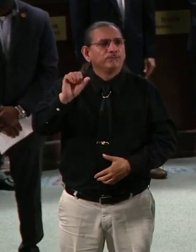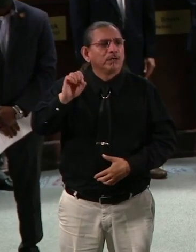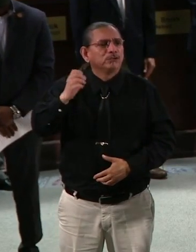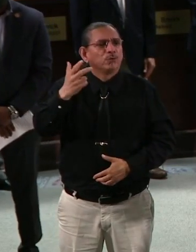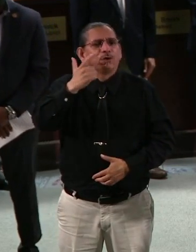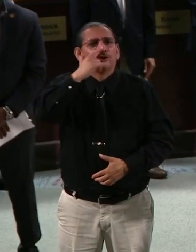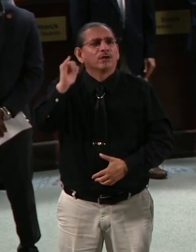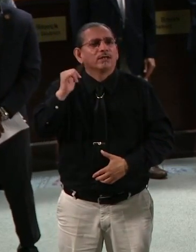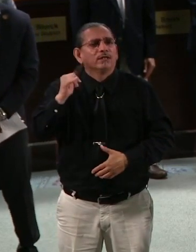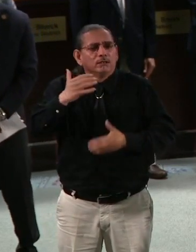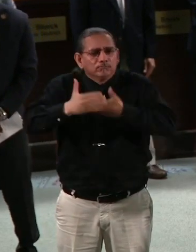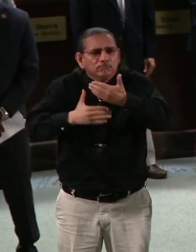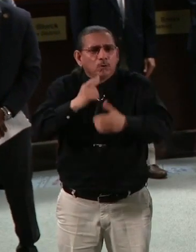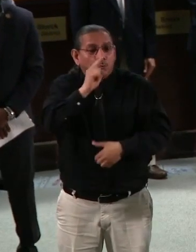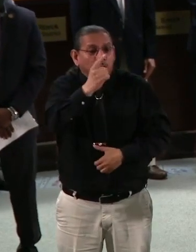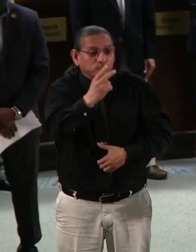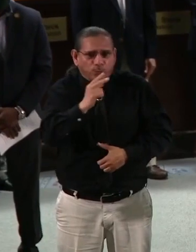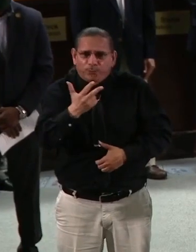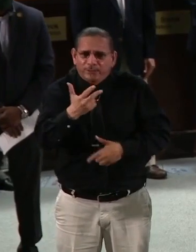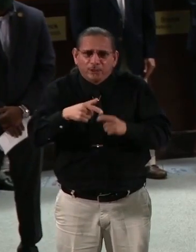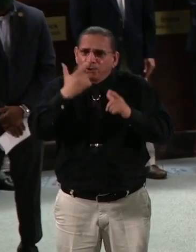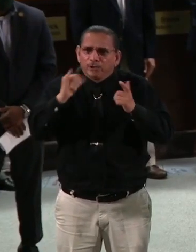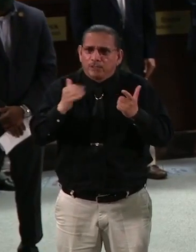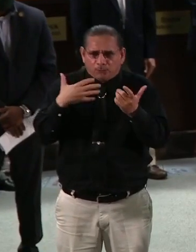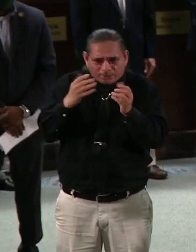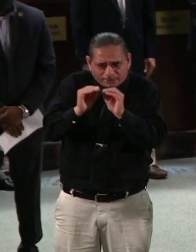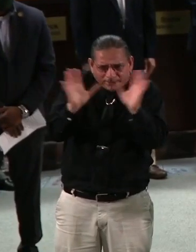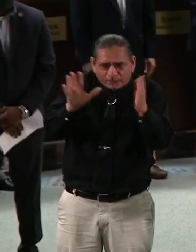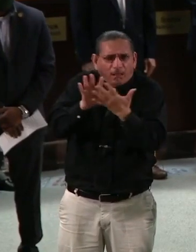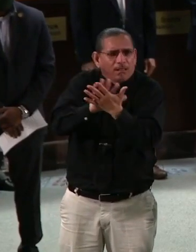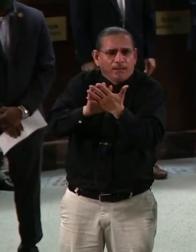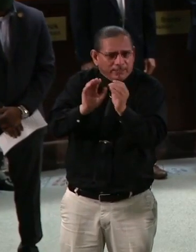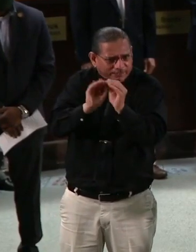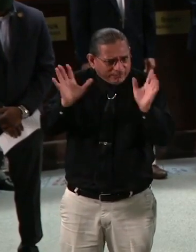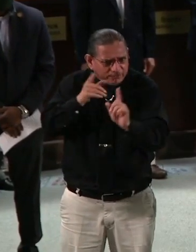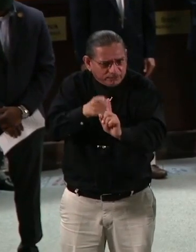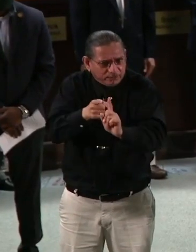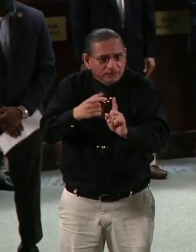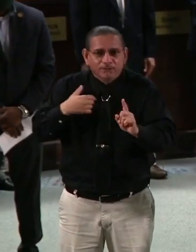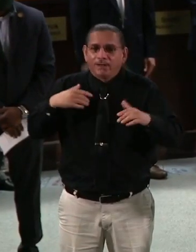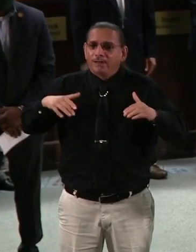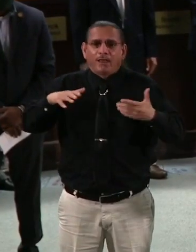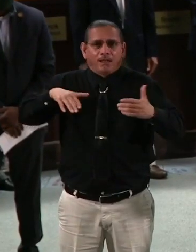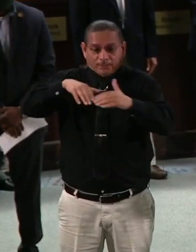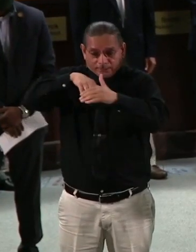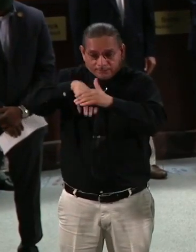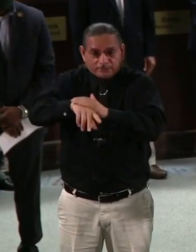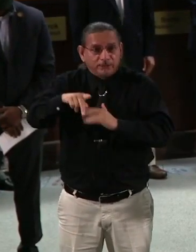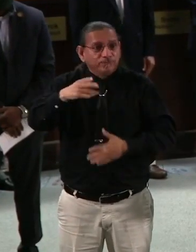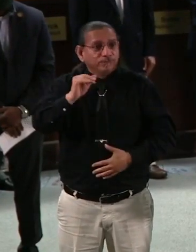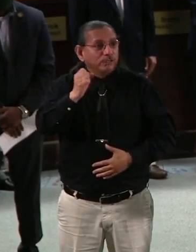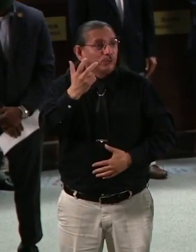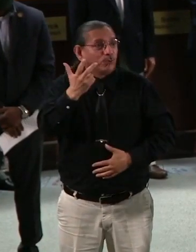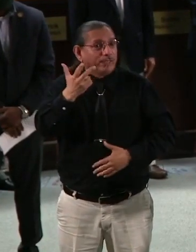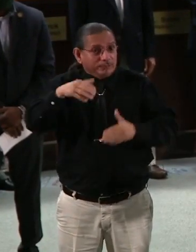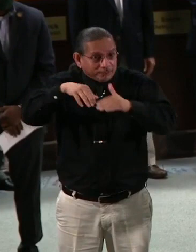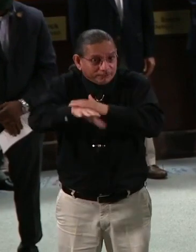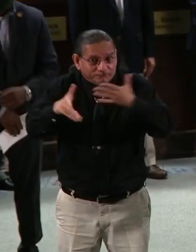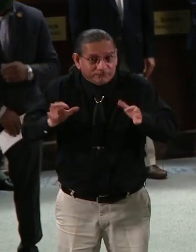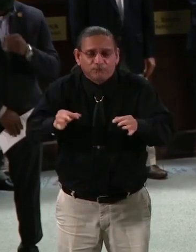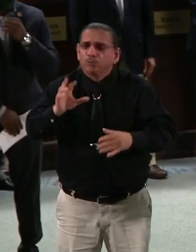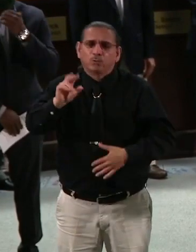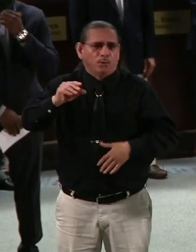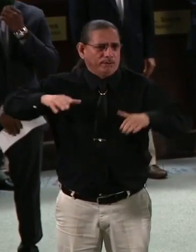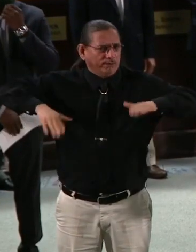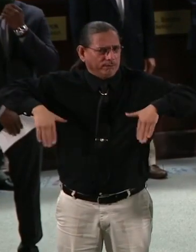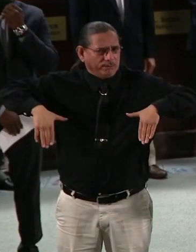Now, I want to be clear. We are not entering Phase 3 this week. While the statewide numbers are